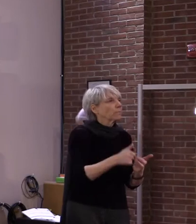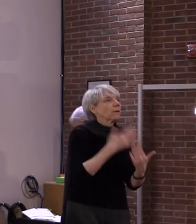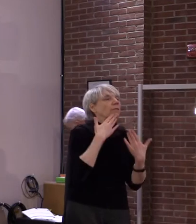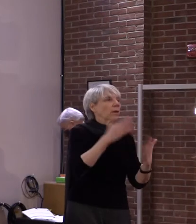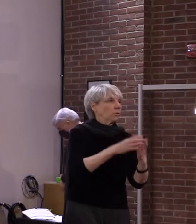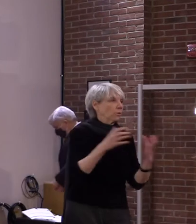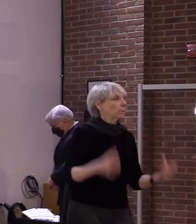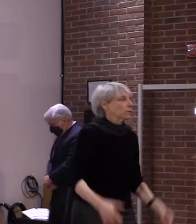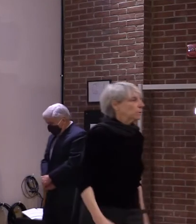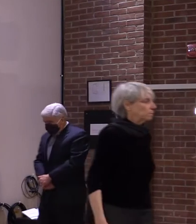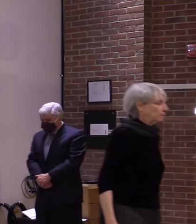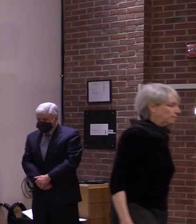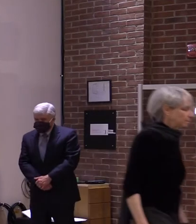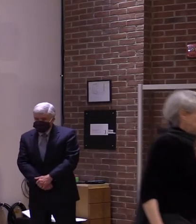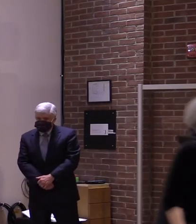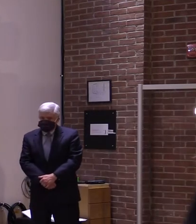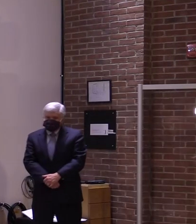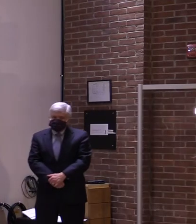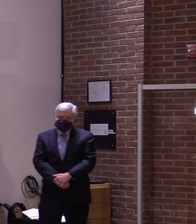very